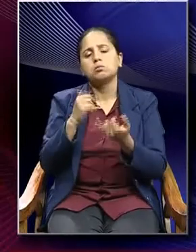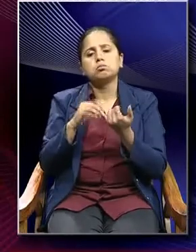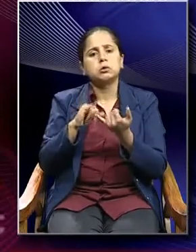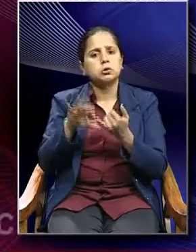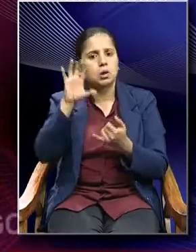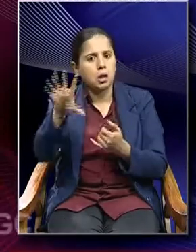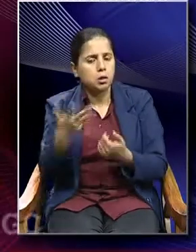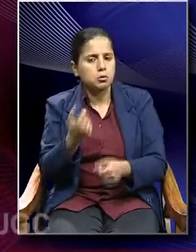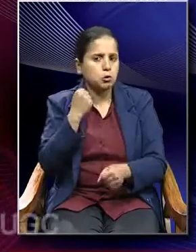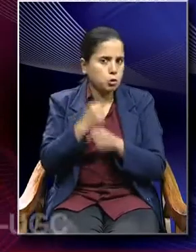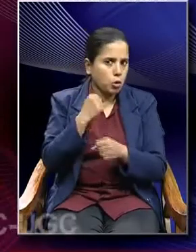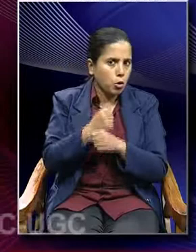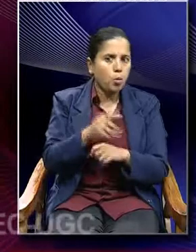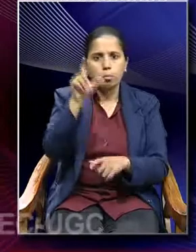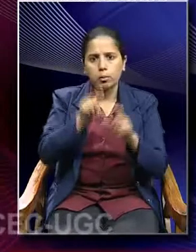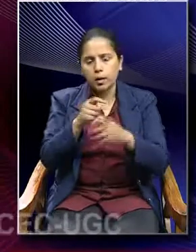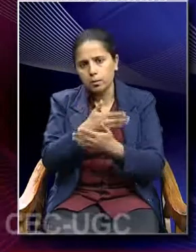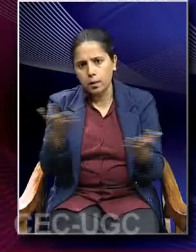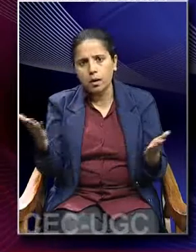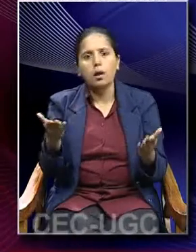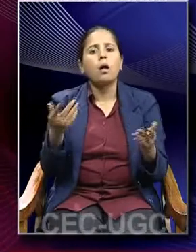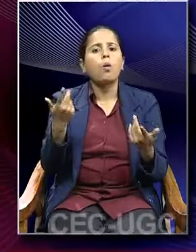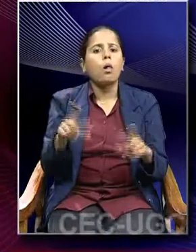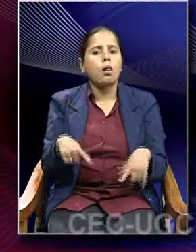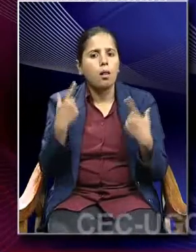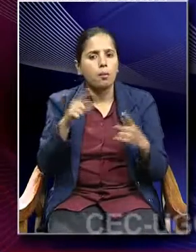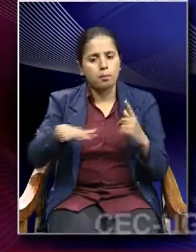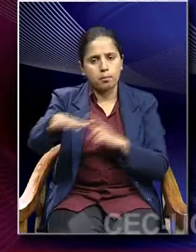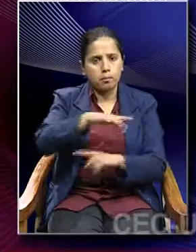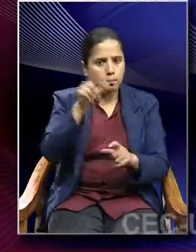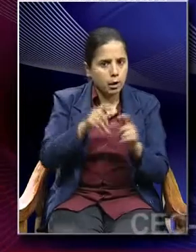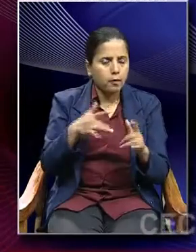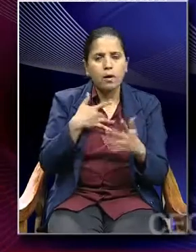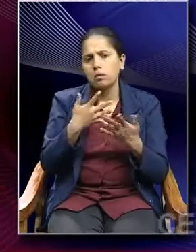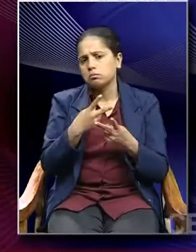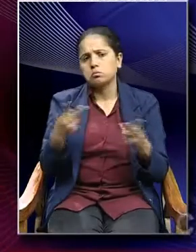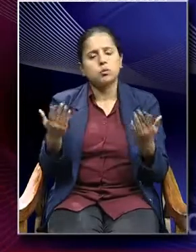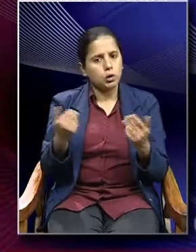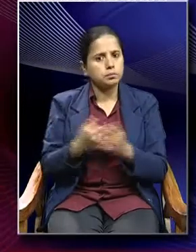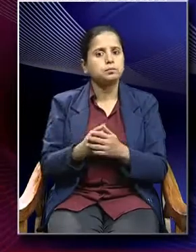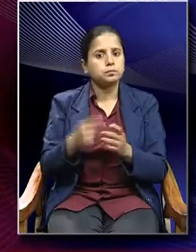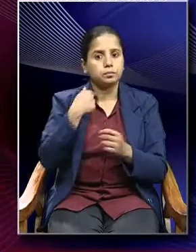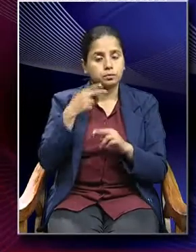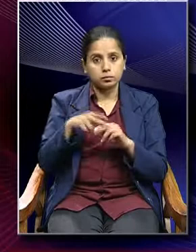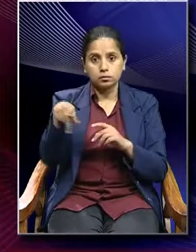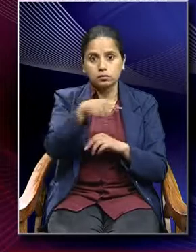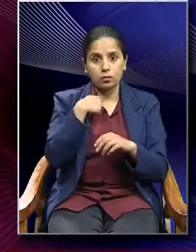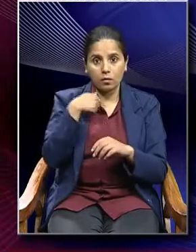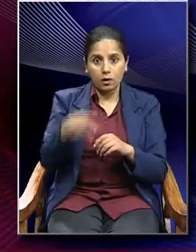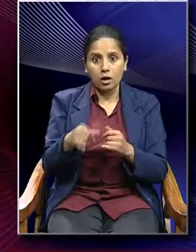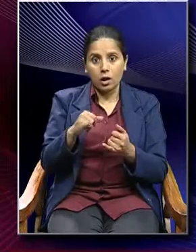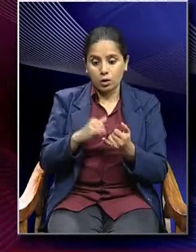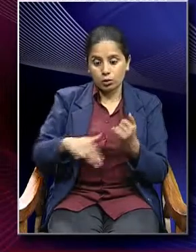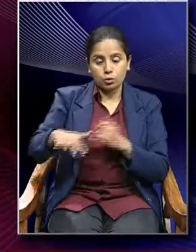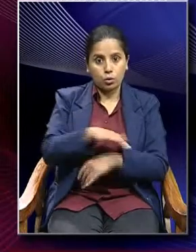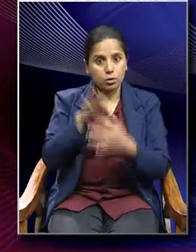citizen, and kind of territory, sovereignty. So, when we as sociologists try to